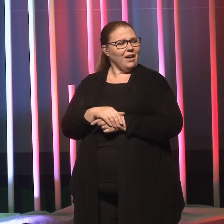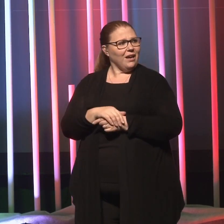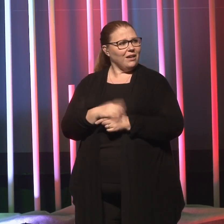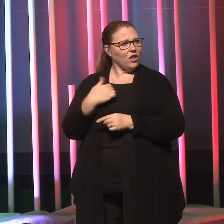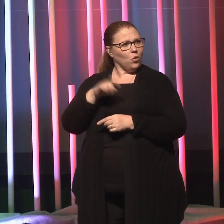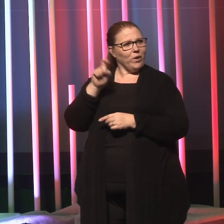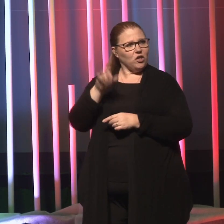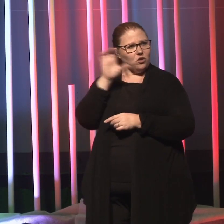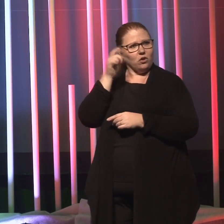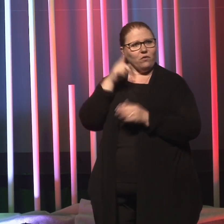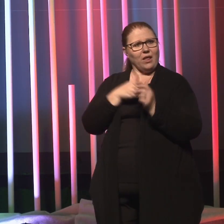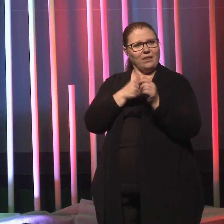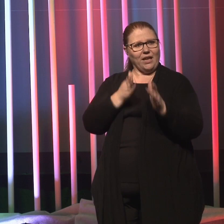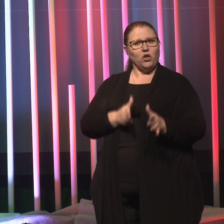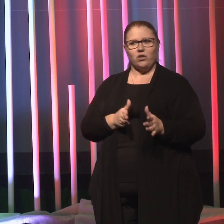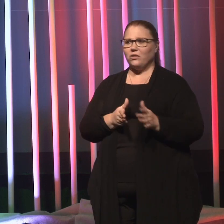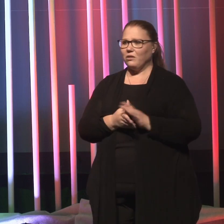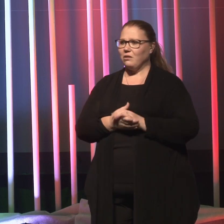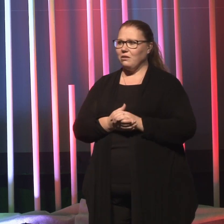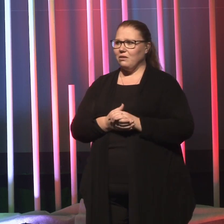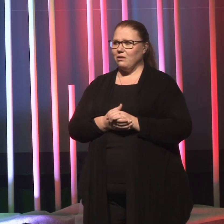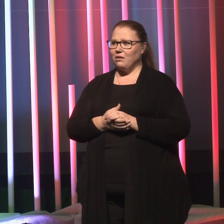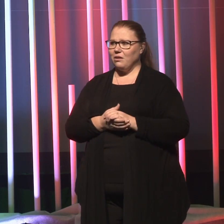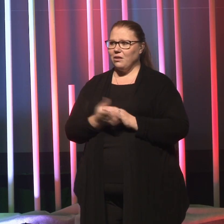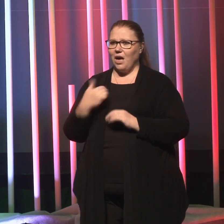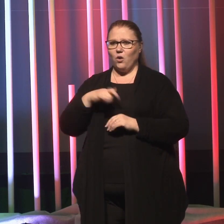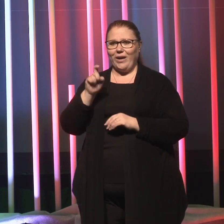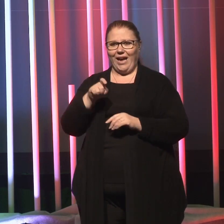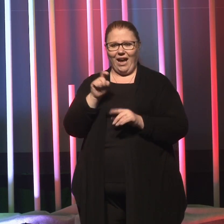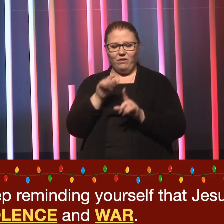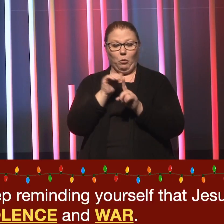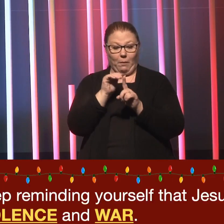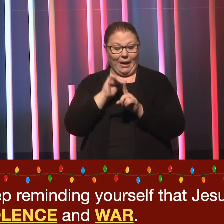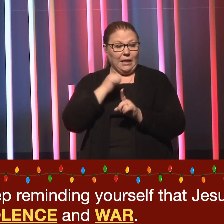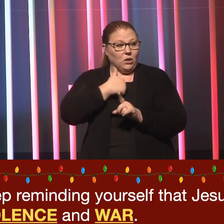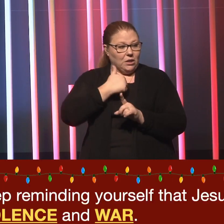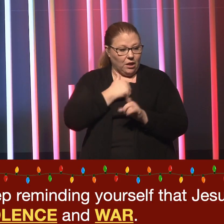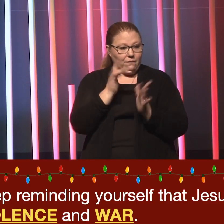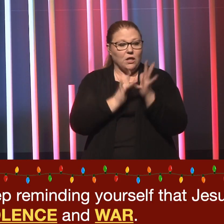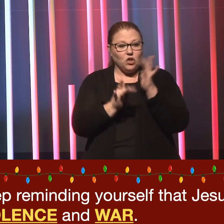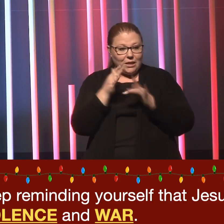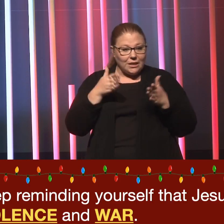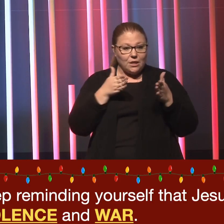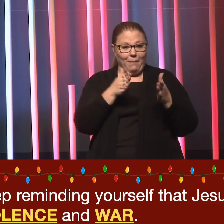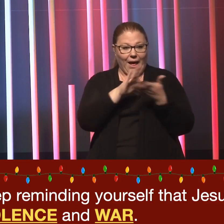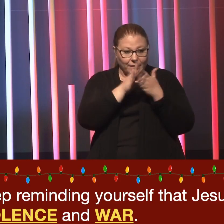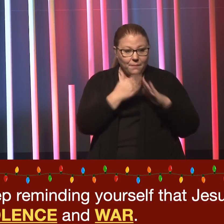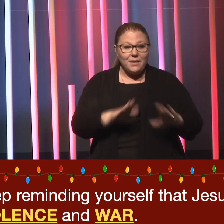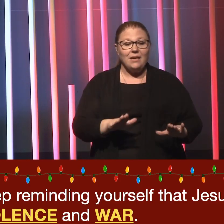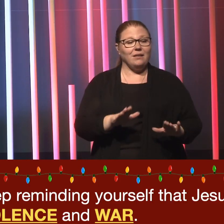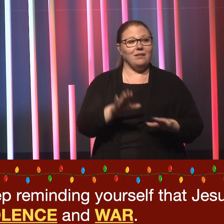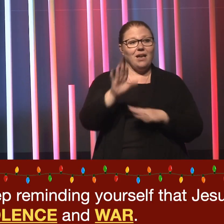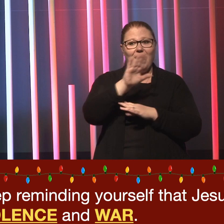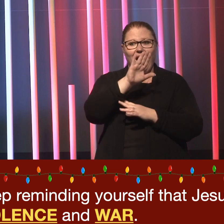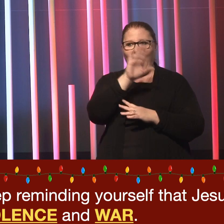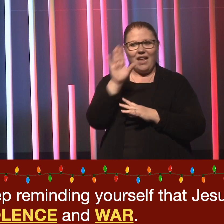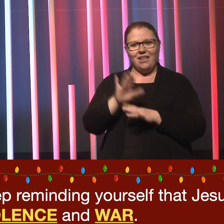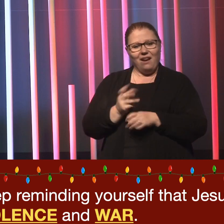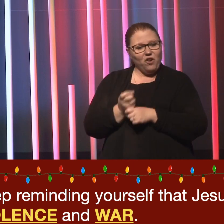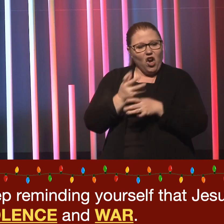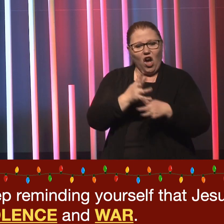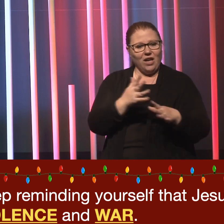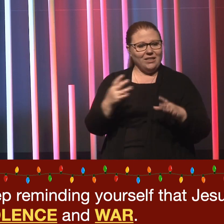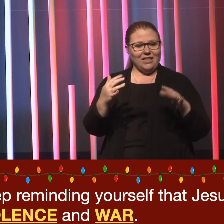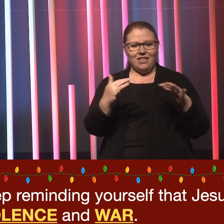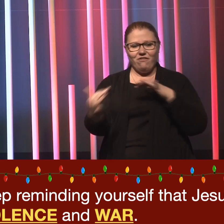So we should look for those leaders. And we have to keep reminding ourselves that Jesus' path to peace never leads to violence and